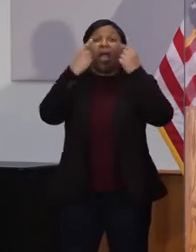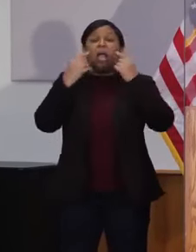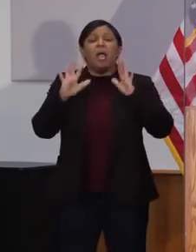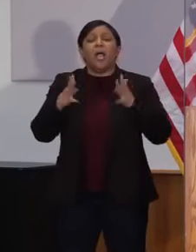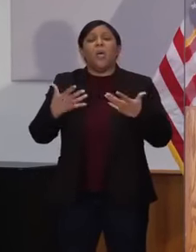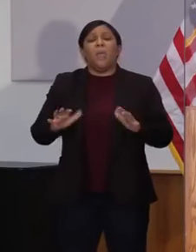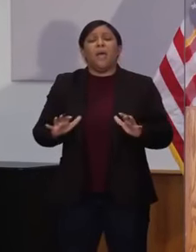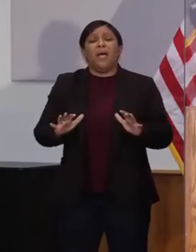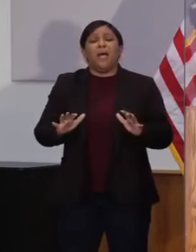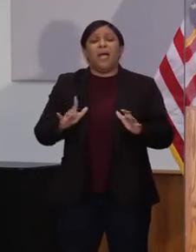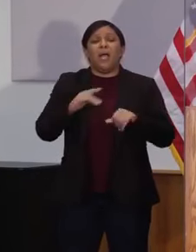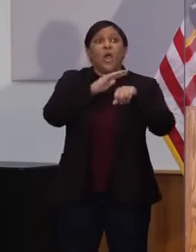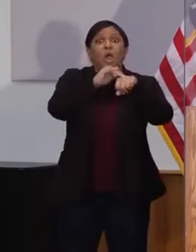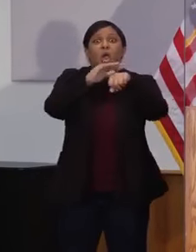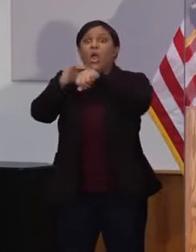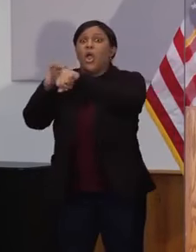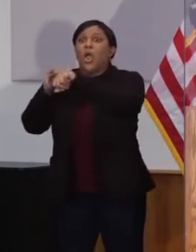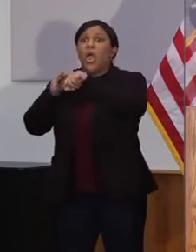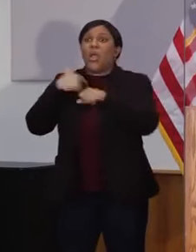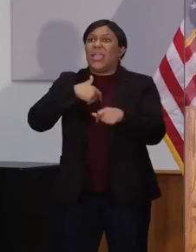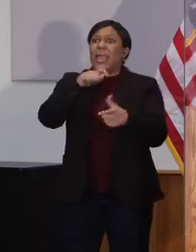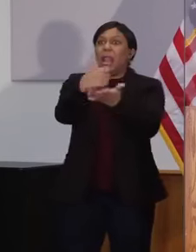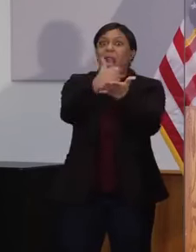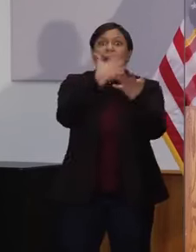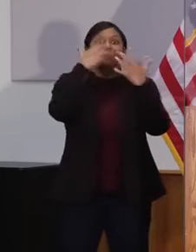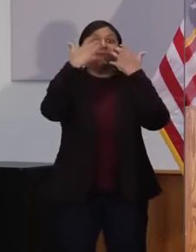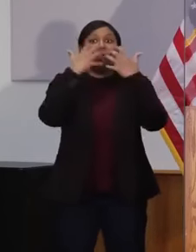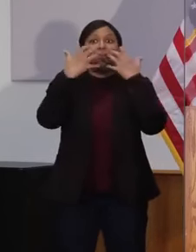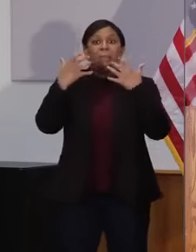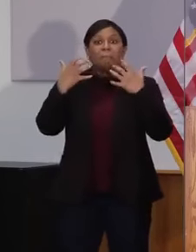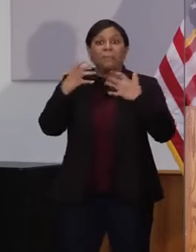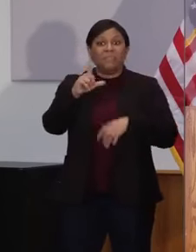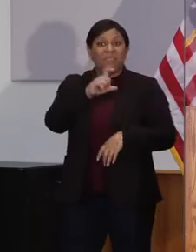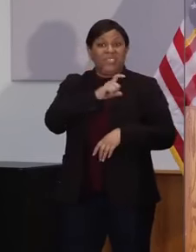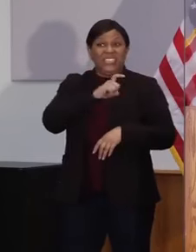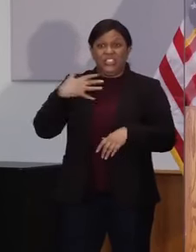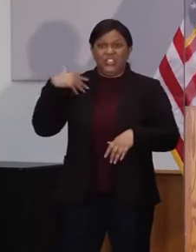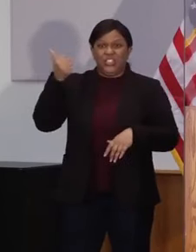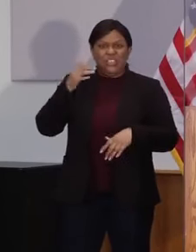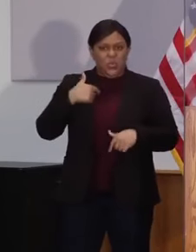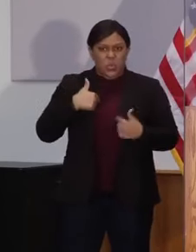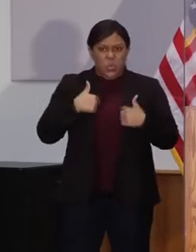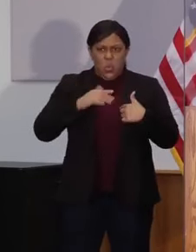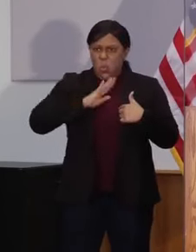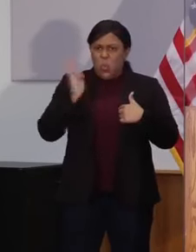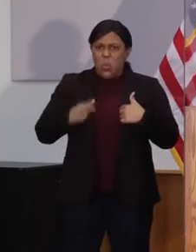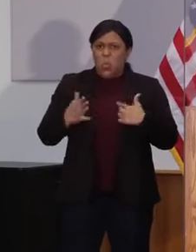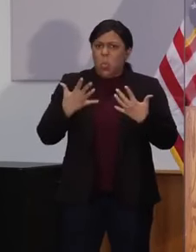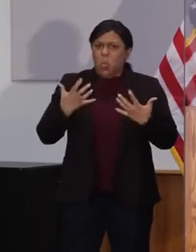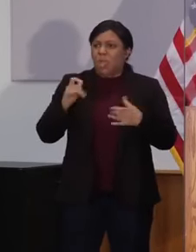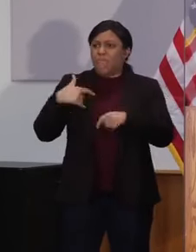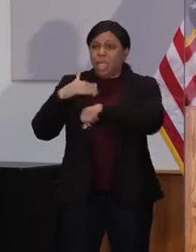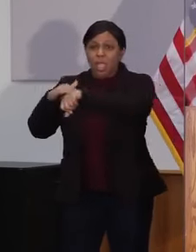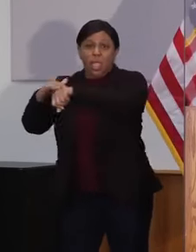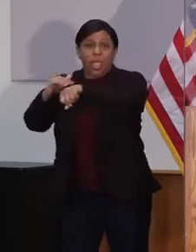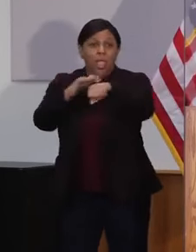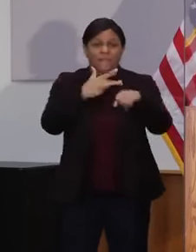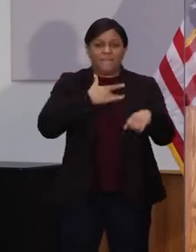help. And trust me, as a police chief, that's not a call you as a chief make readily. You want to think that your folks can take care of